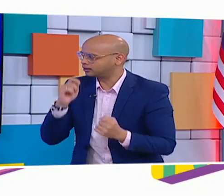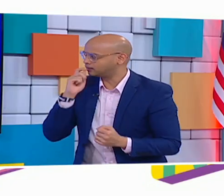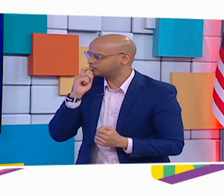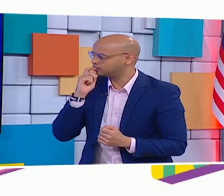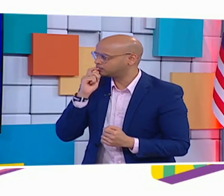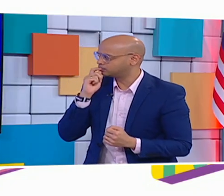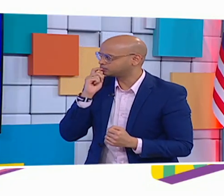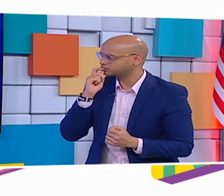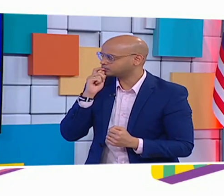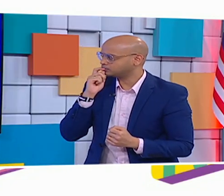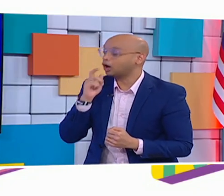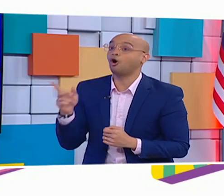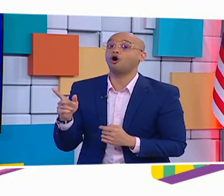The last one.